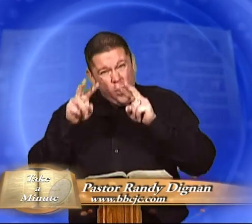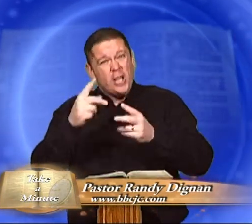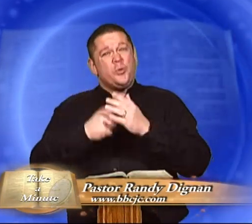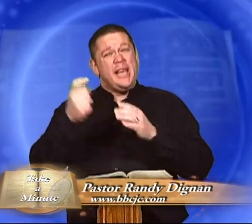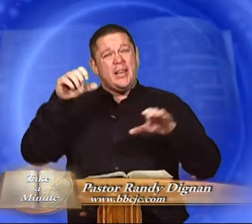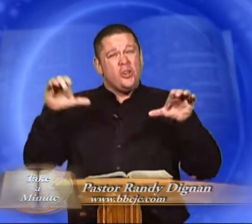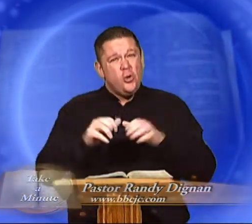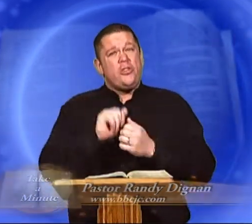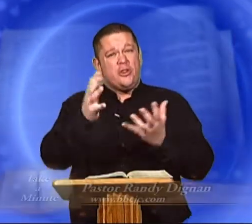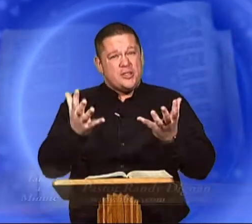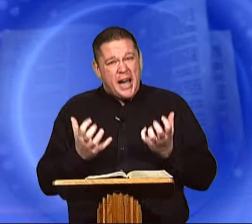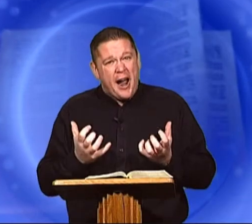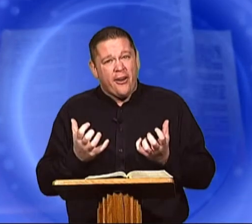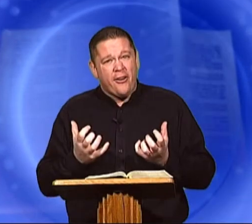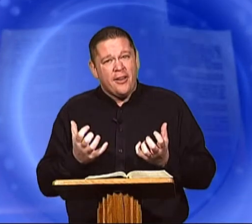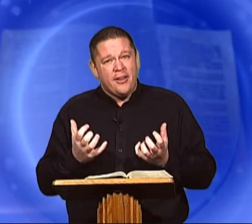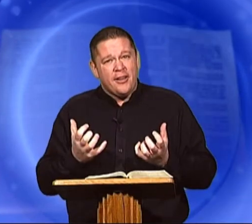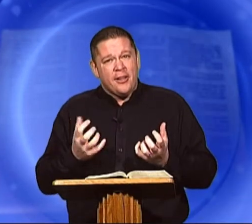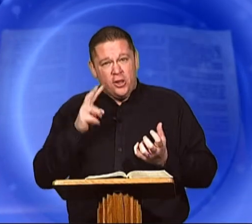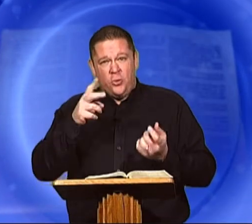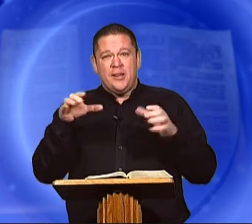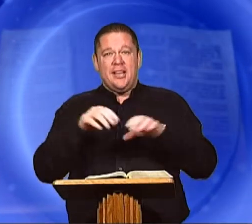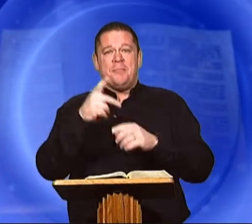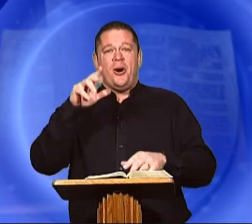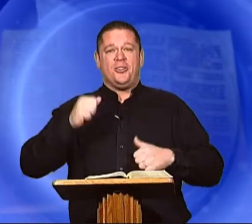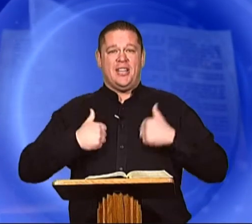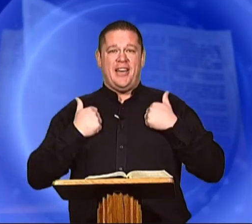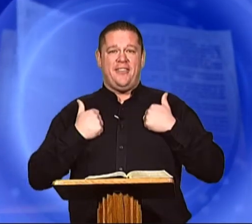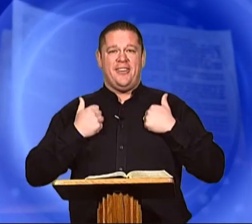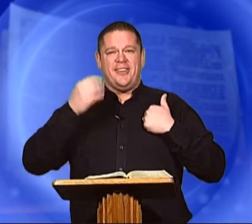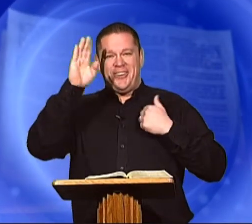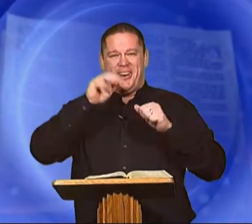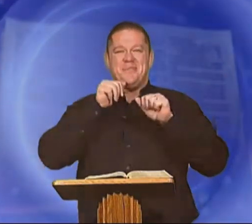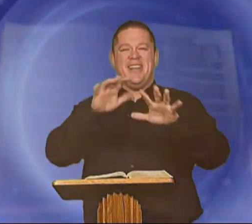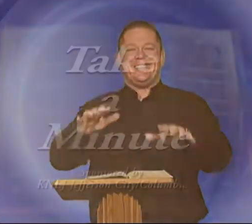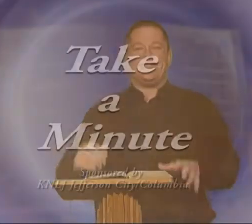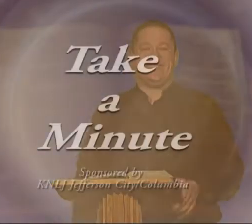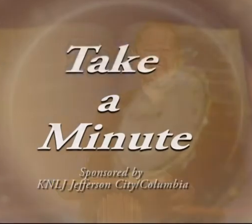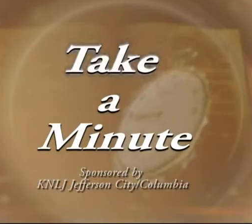watch what He can do with your desire. Look what it did in Paul's life. God bless.